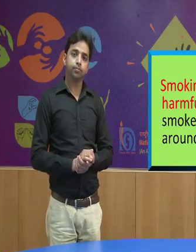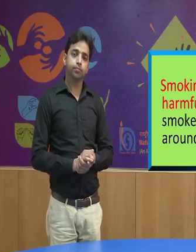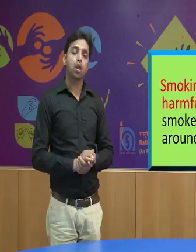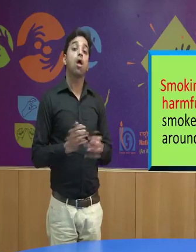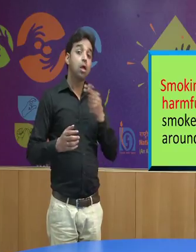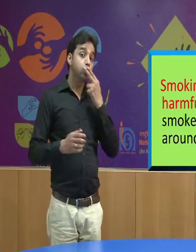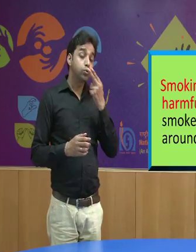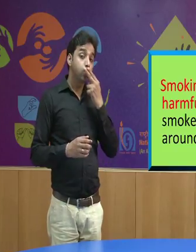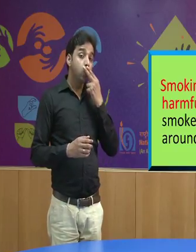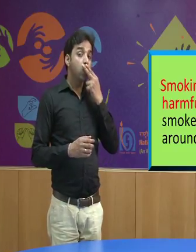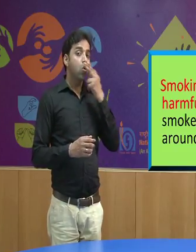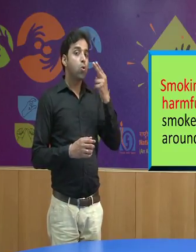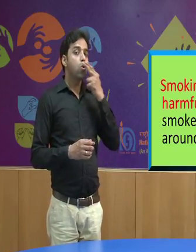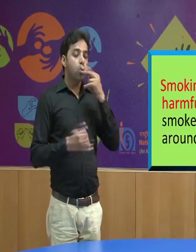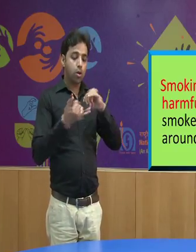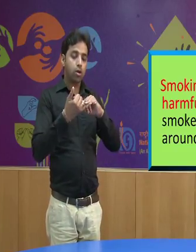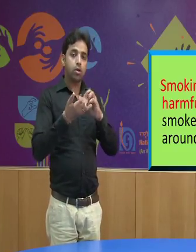Smoking is more harmful than drinking,